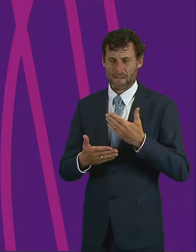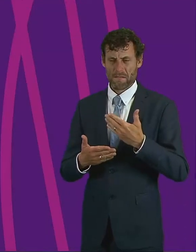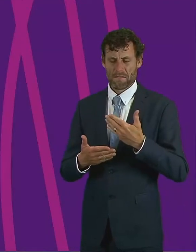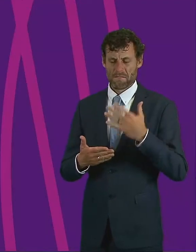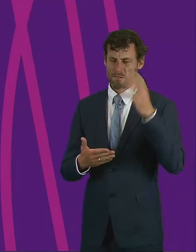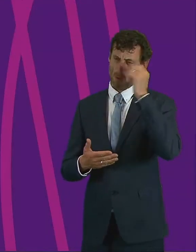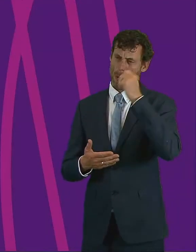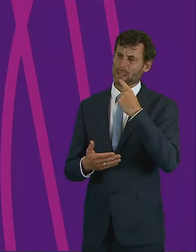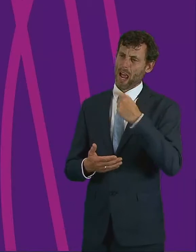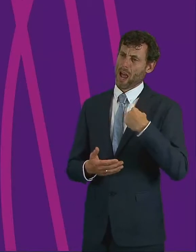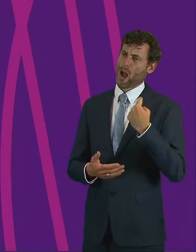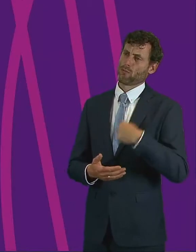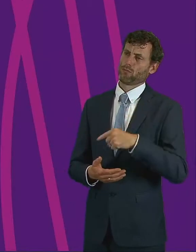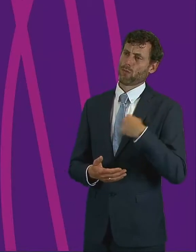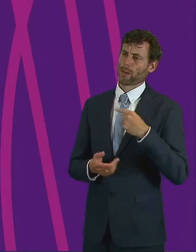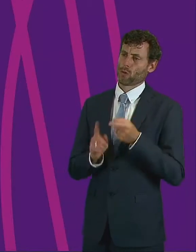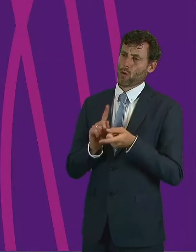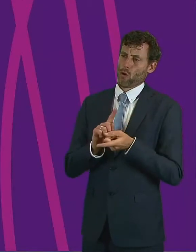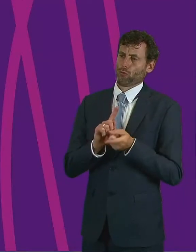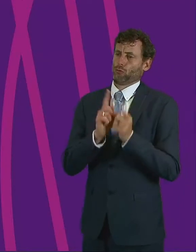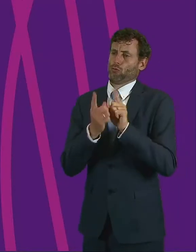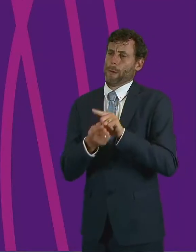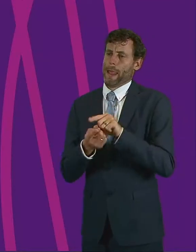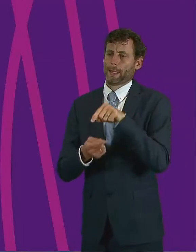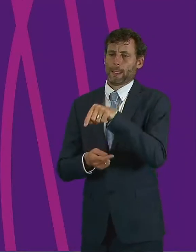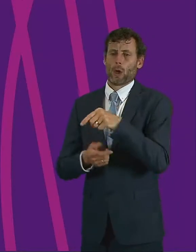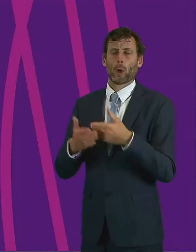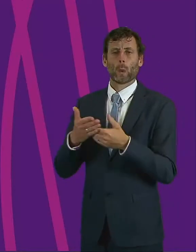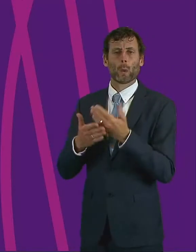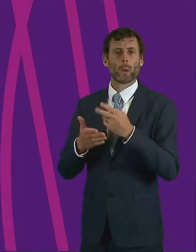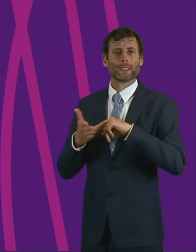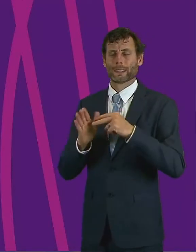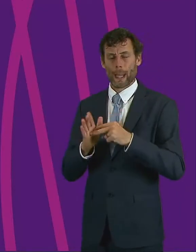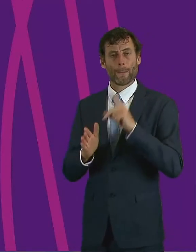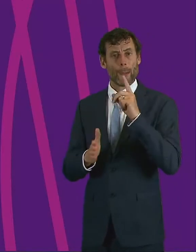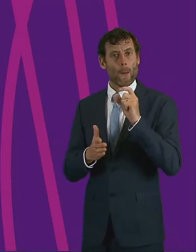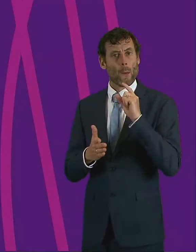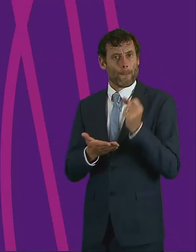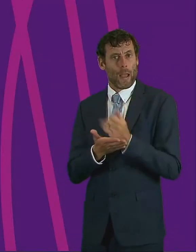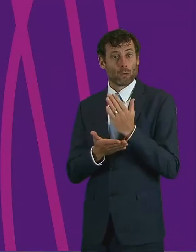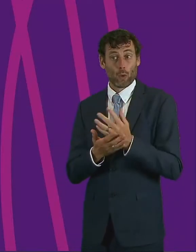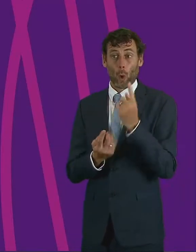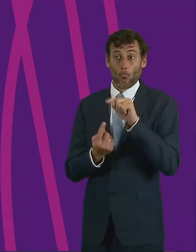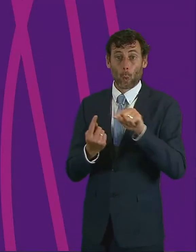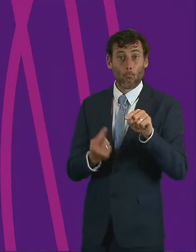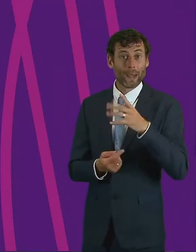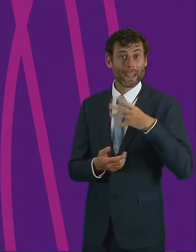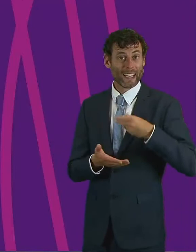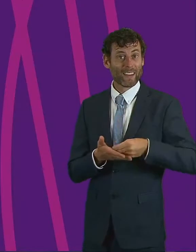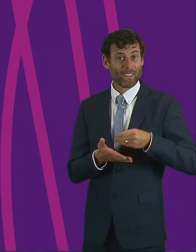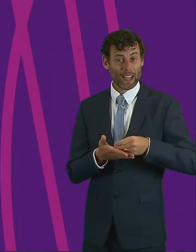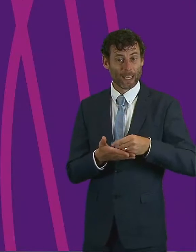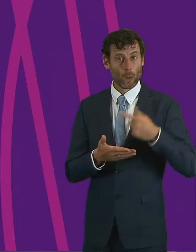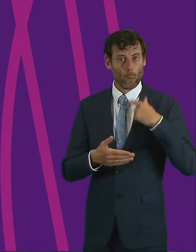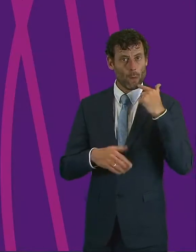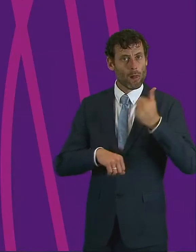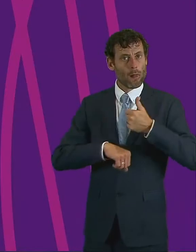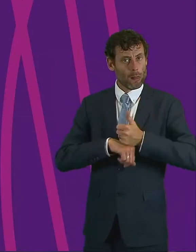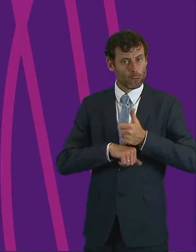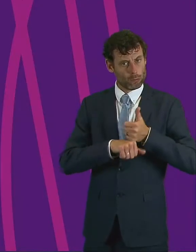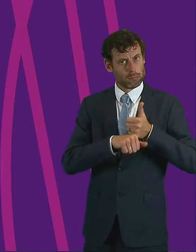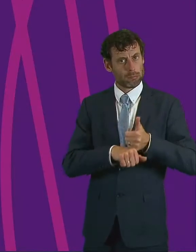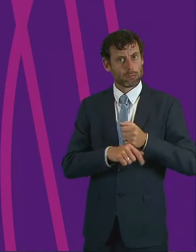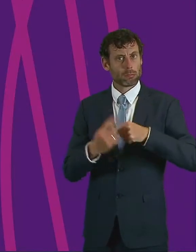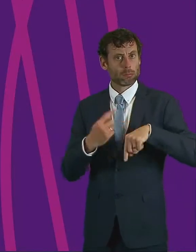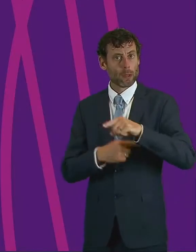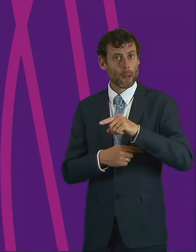that funding continues to be made available to businesses that need it most. And as you will already know, parts of that have already